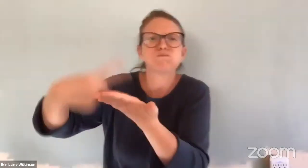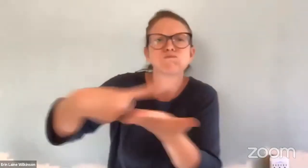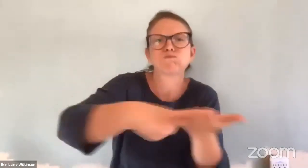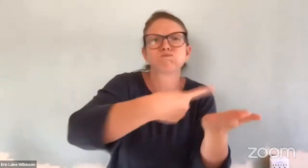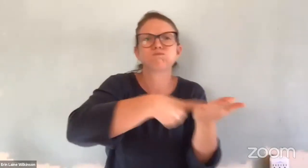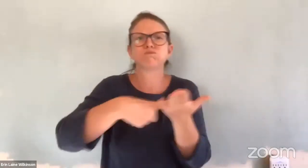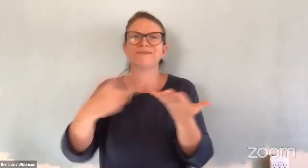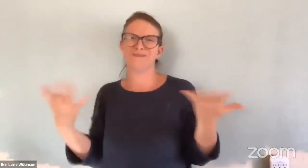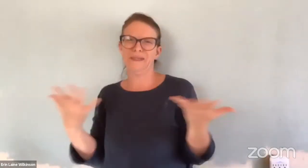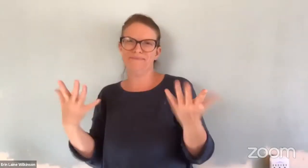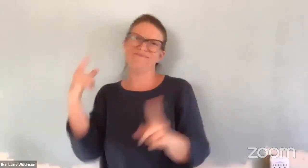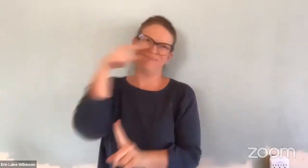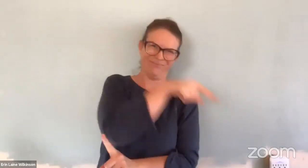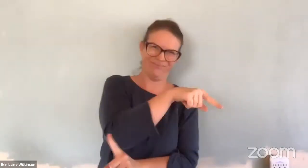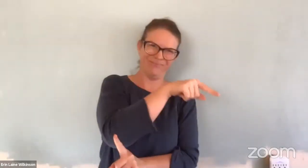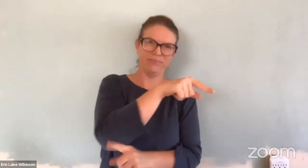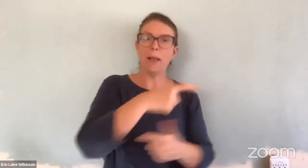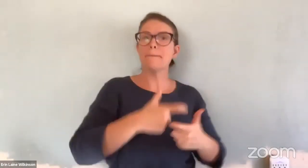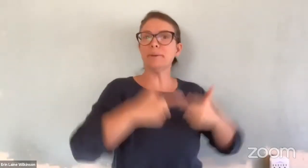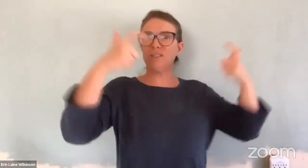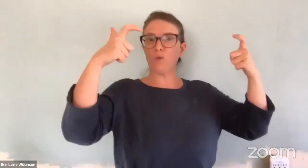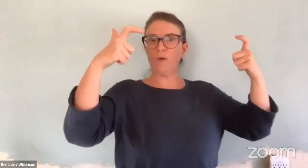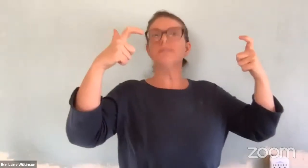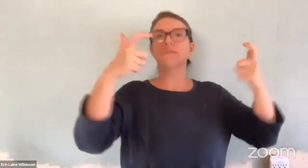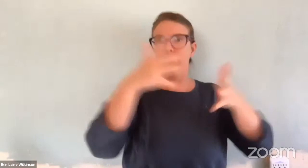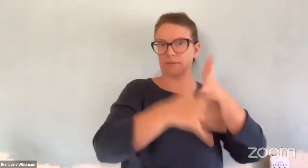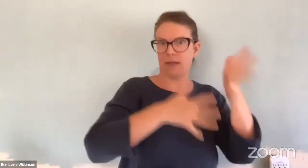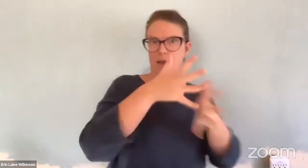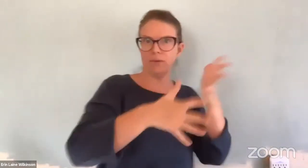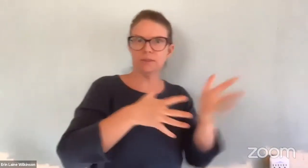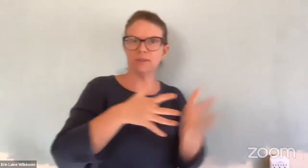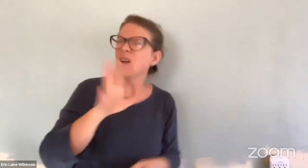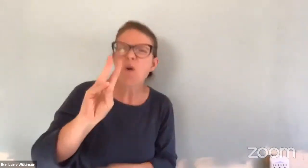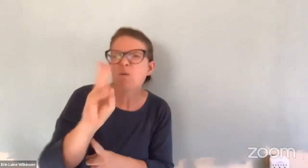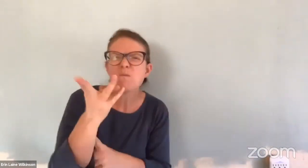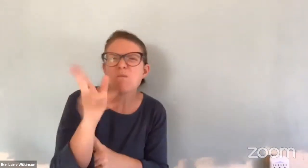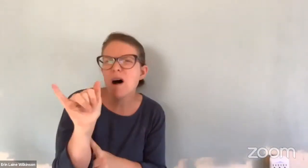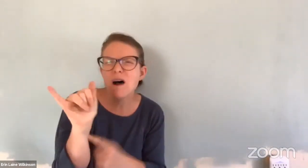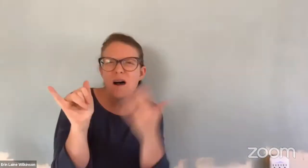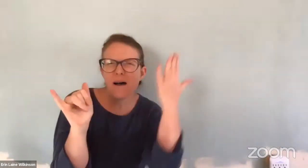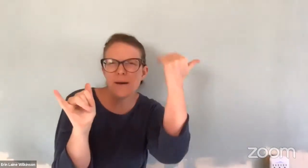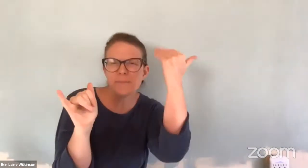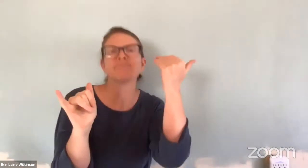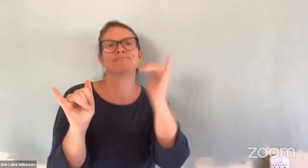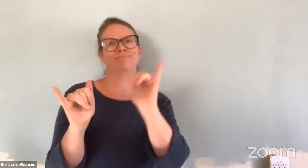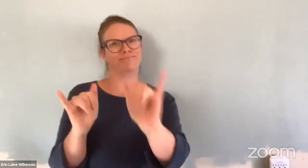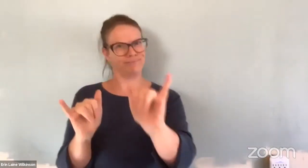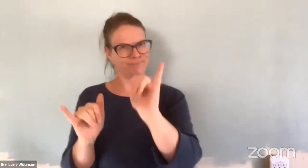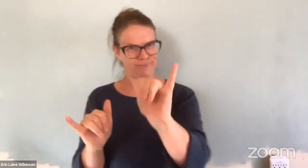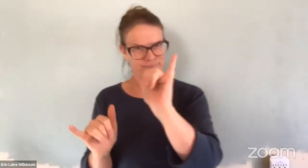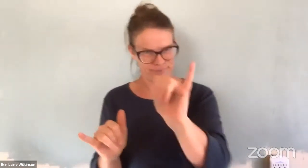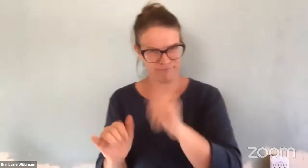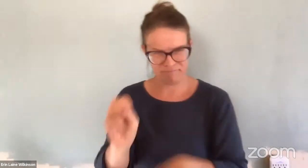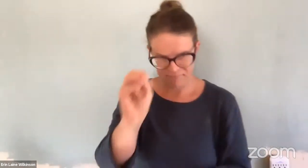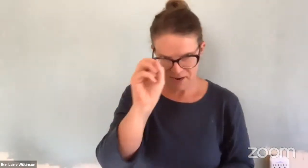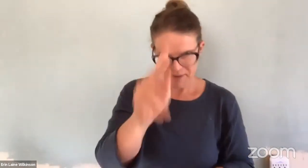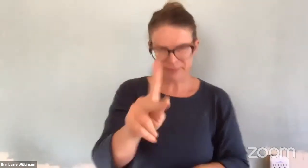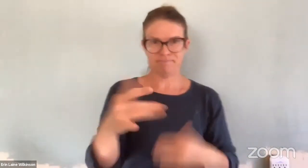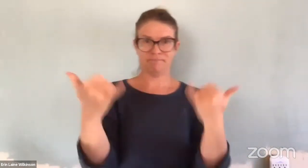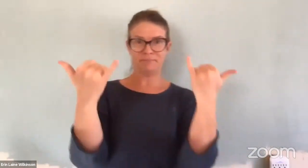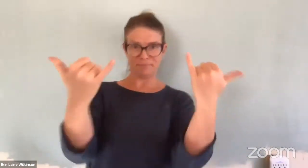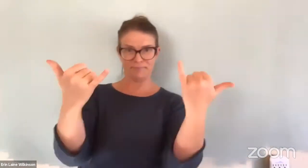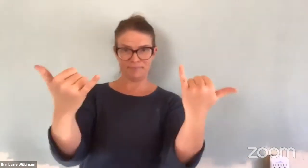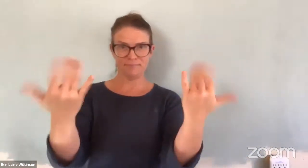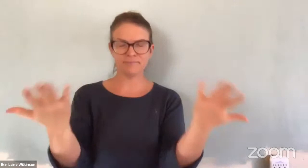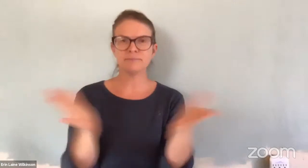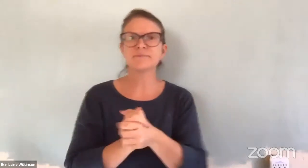agree with that. I think we need to really unpack this and take a look at it. I mean, we've got majority sign languages I wonder why